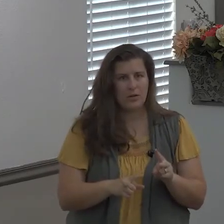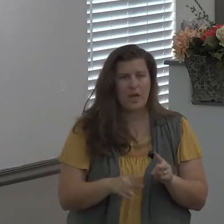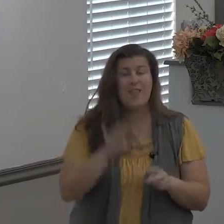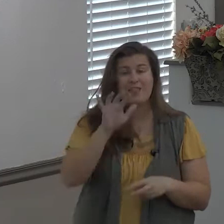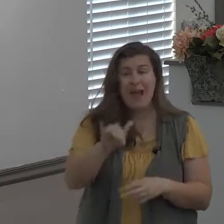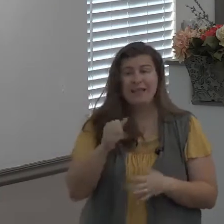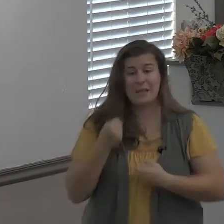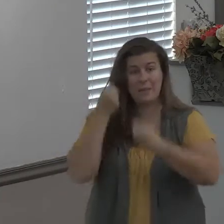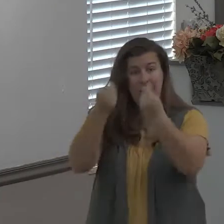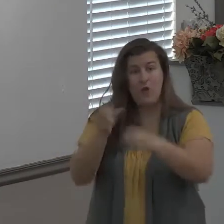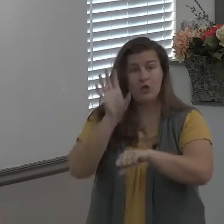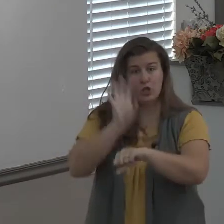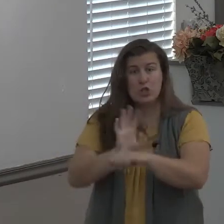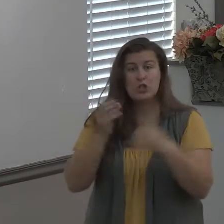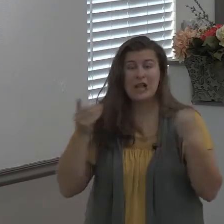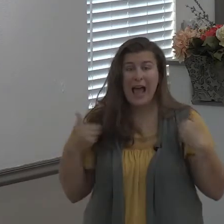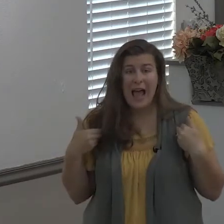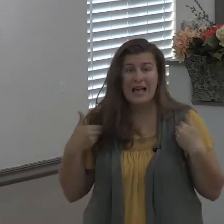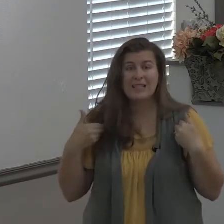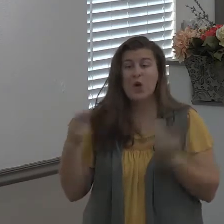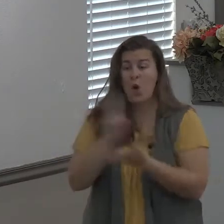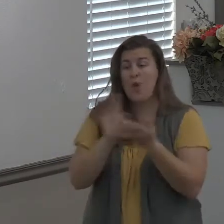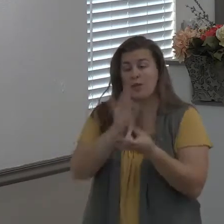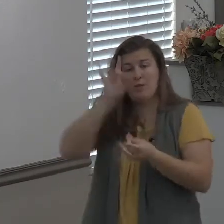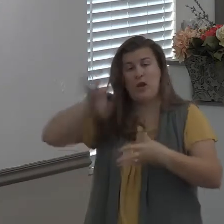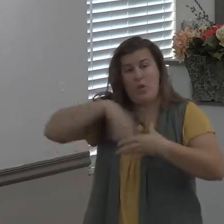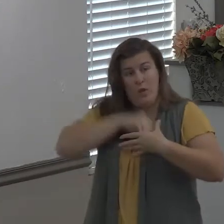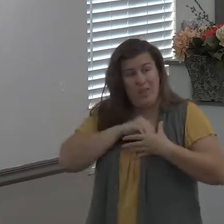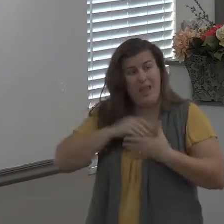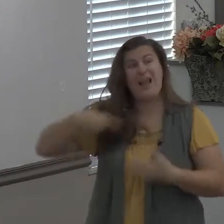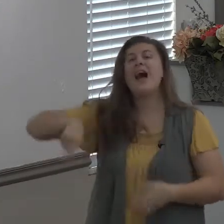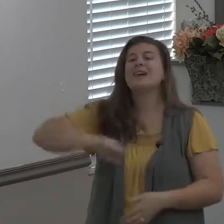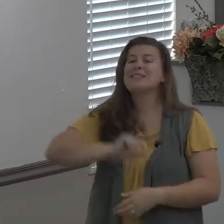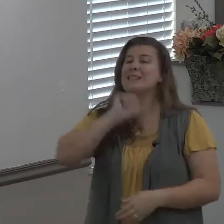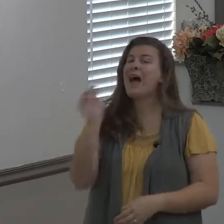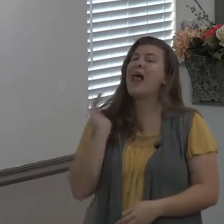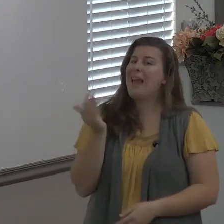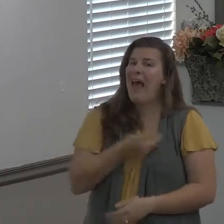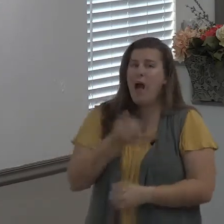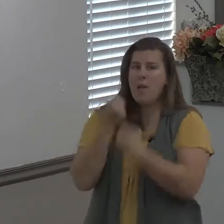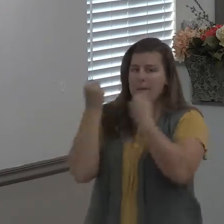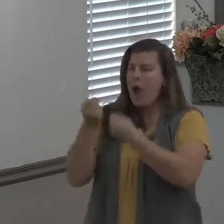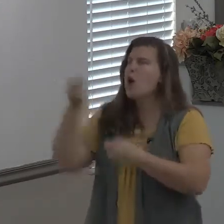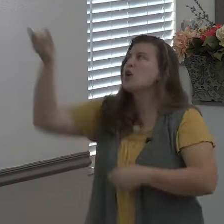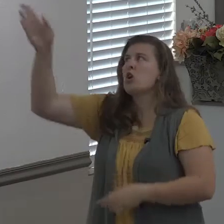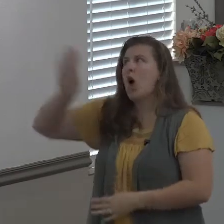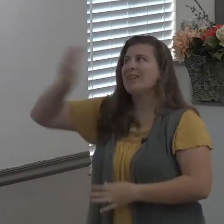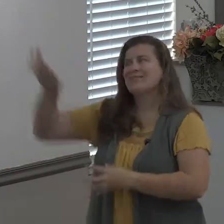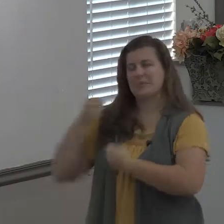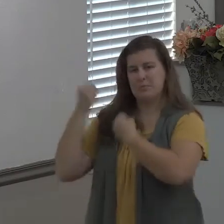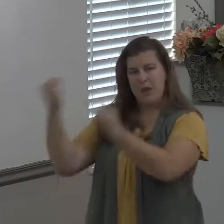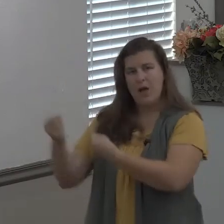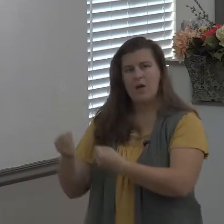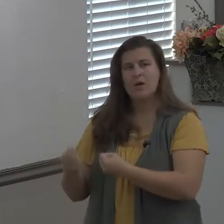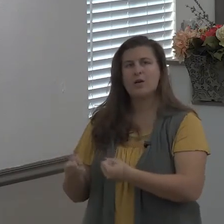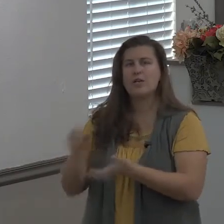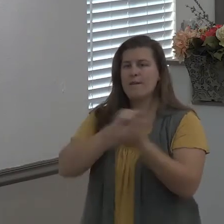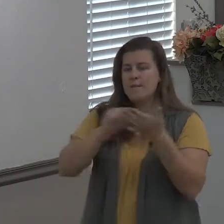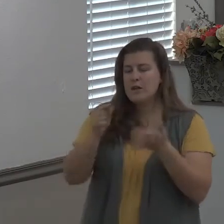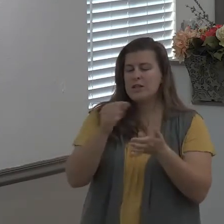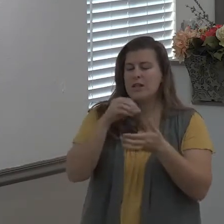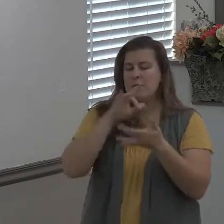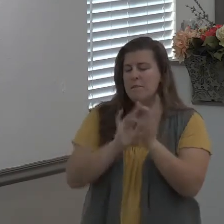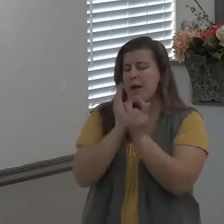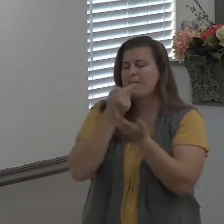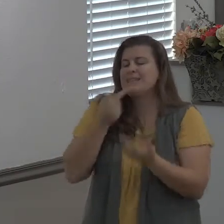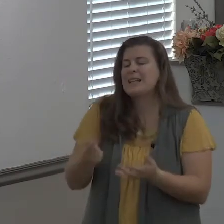people. That's the power that you and I have as a church. It's the power we have as Christians, the Holy Spirit inside of us. Not